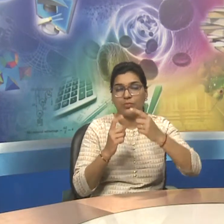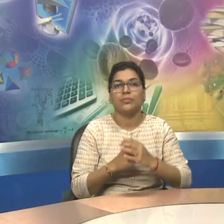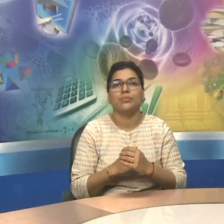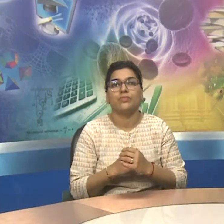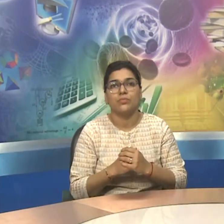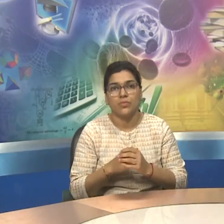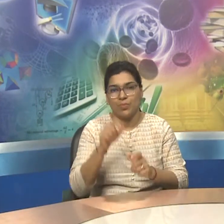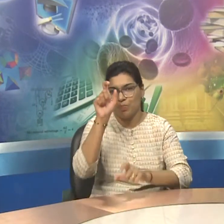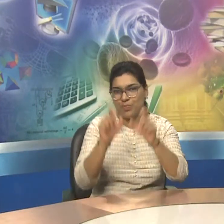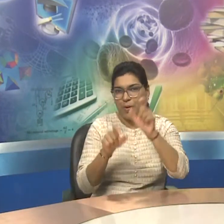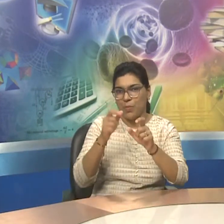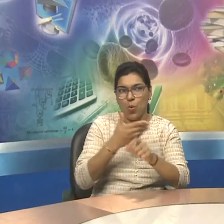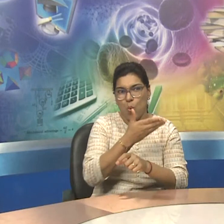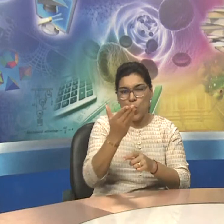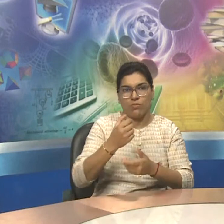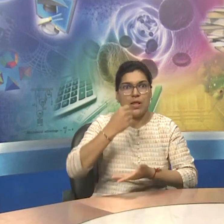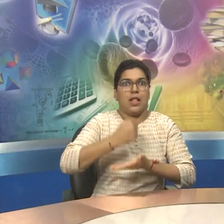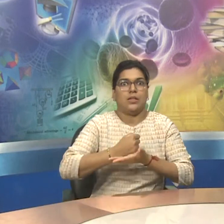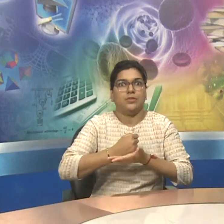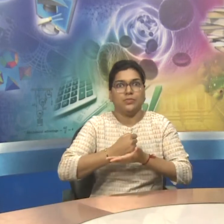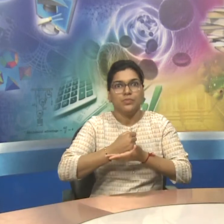First right is